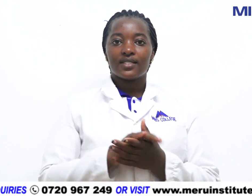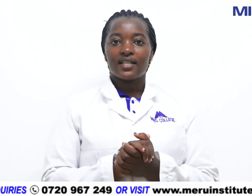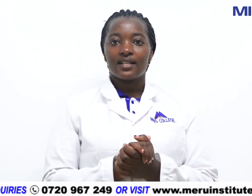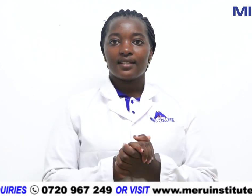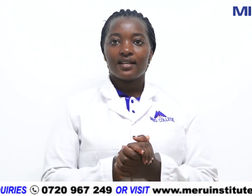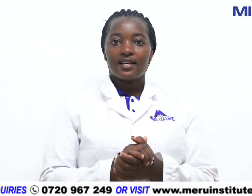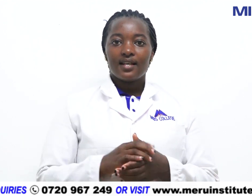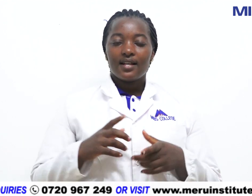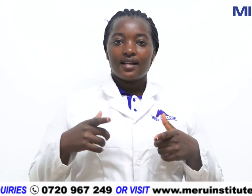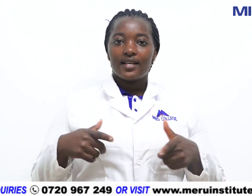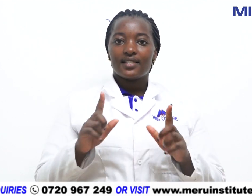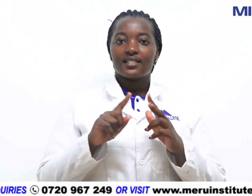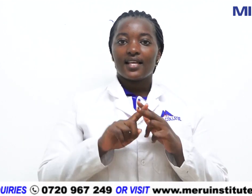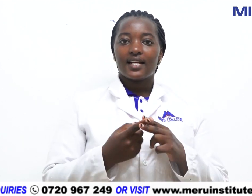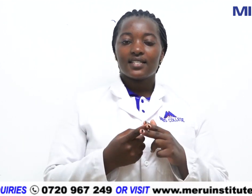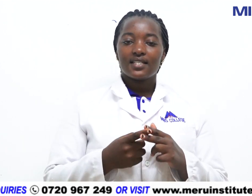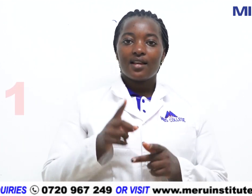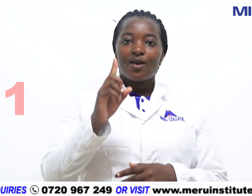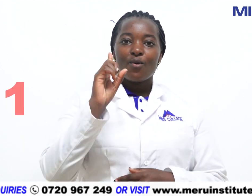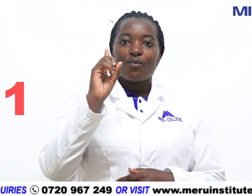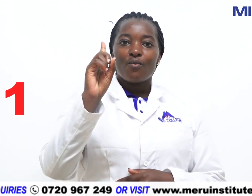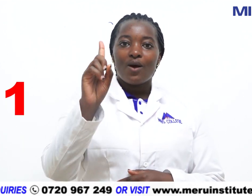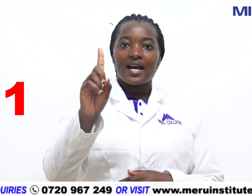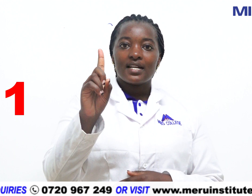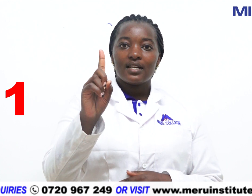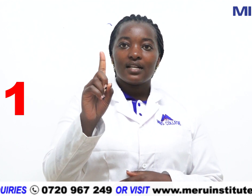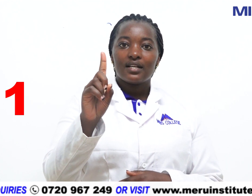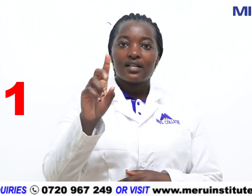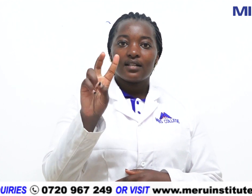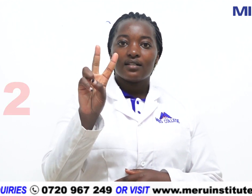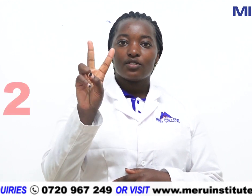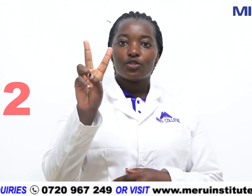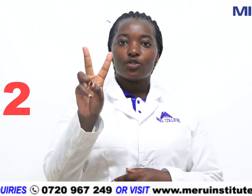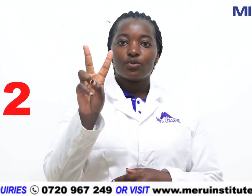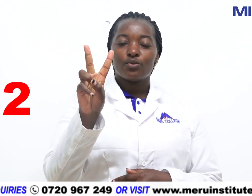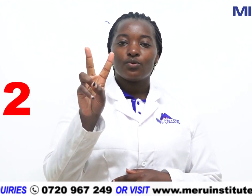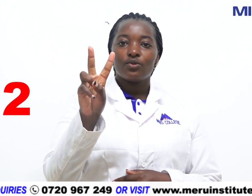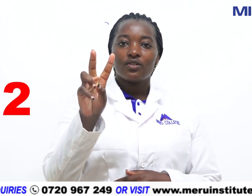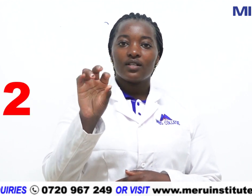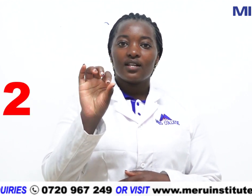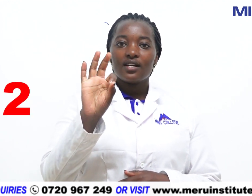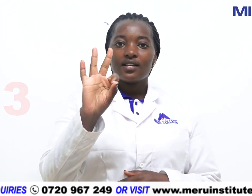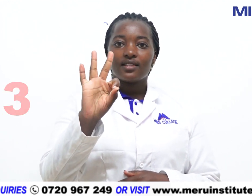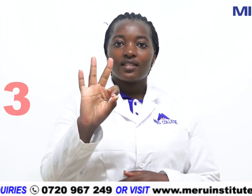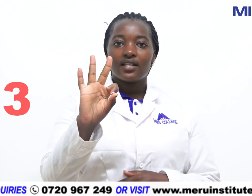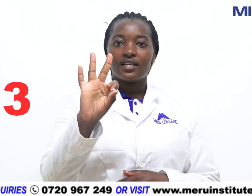1000. Let's start. 1, 2,